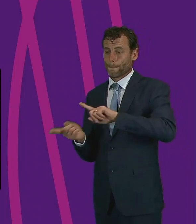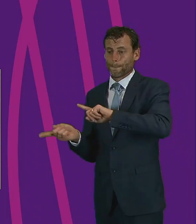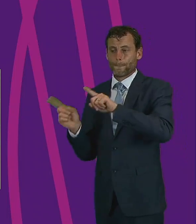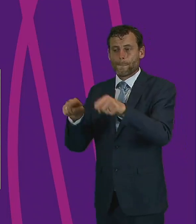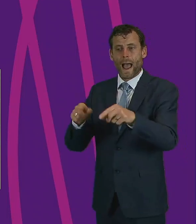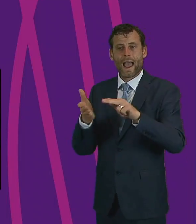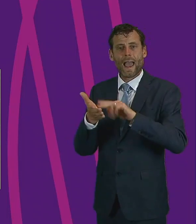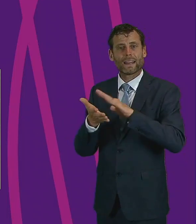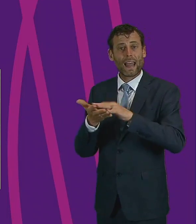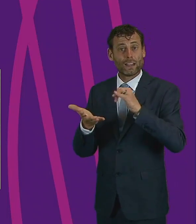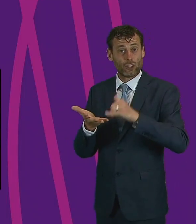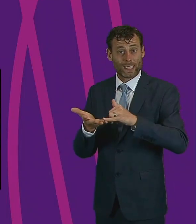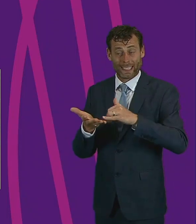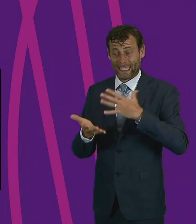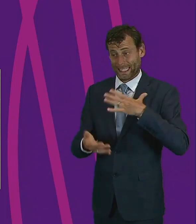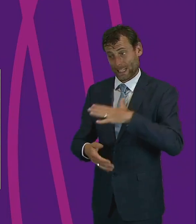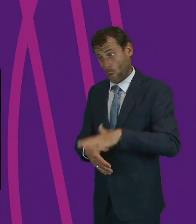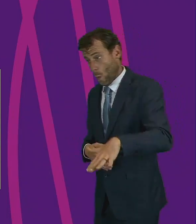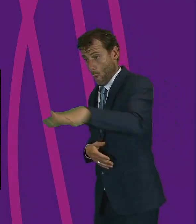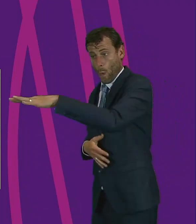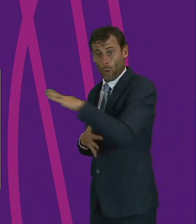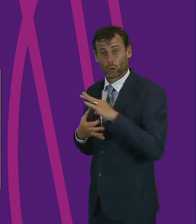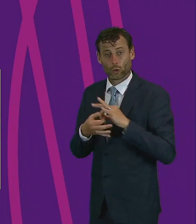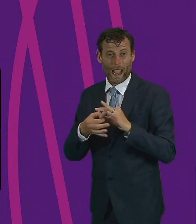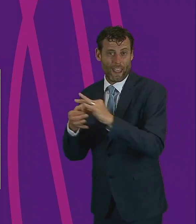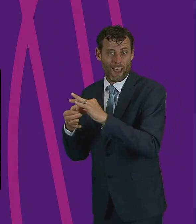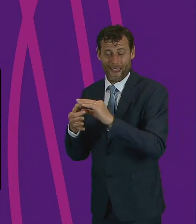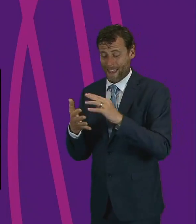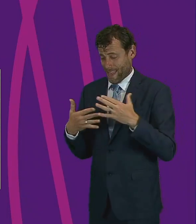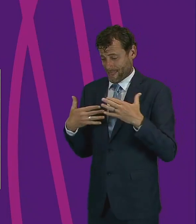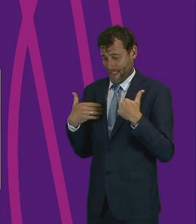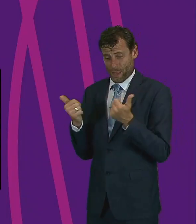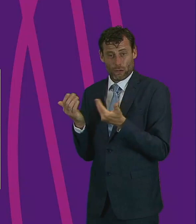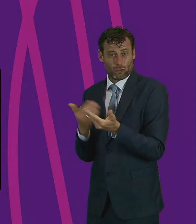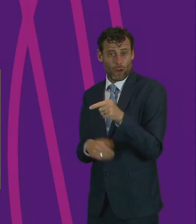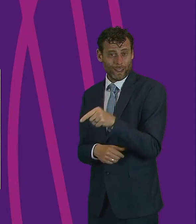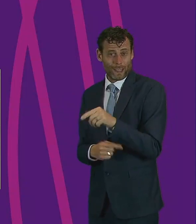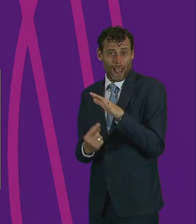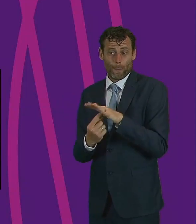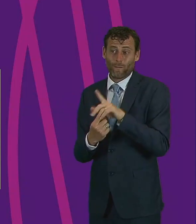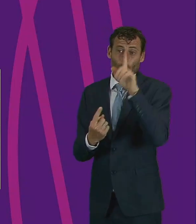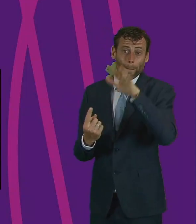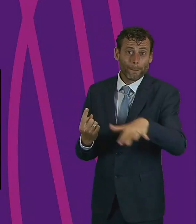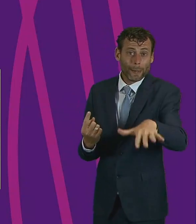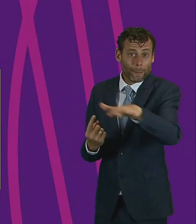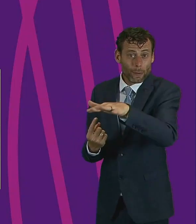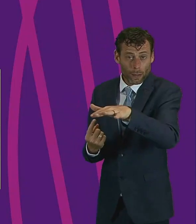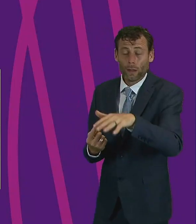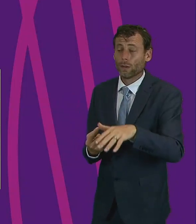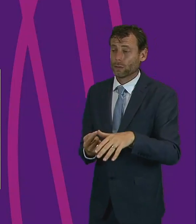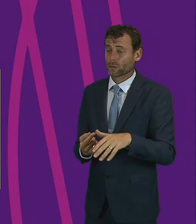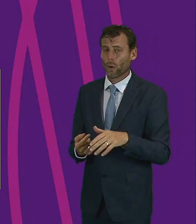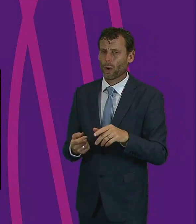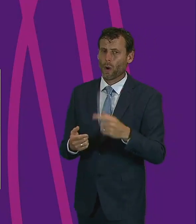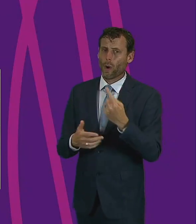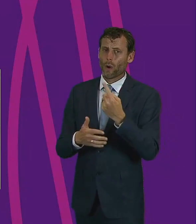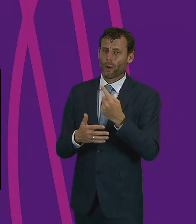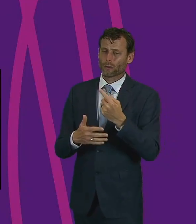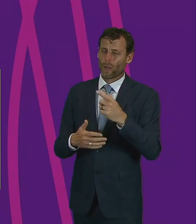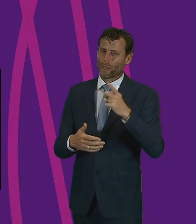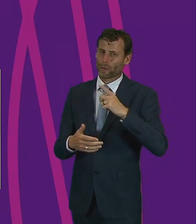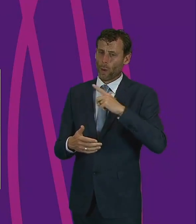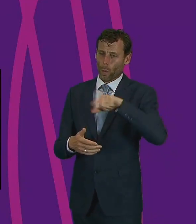whole system exercise. Health services matter as much in the community as they do in the acute setting. And that's why we